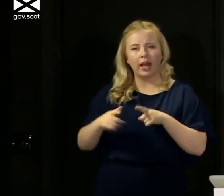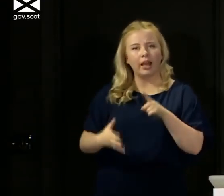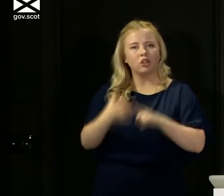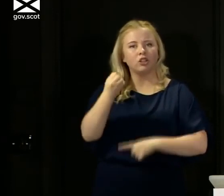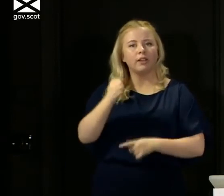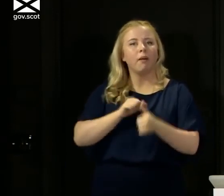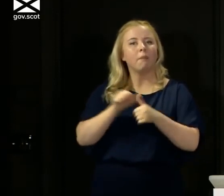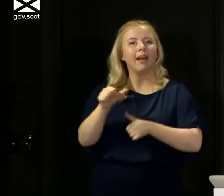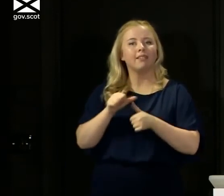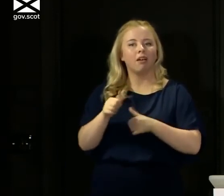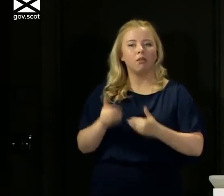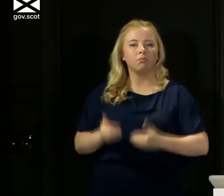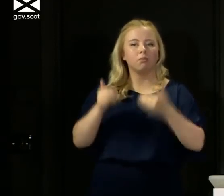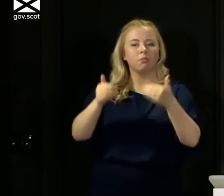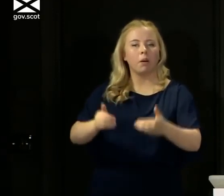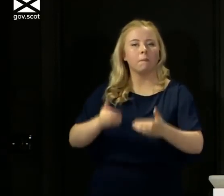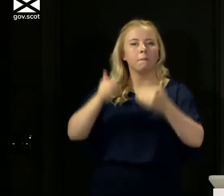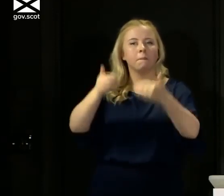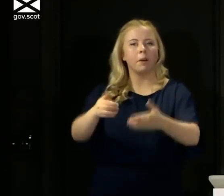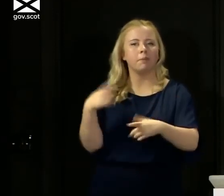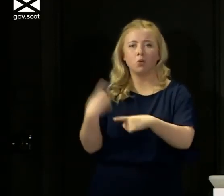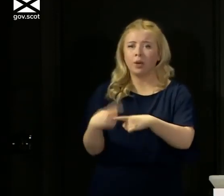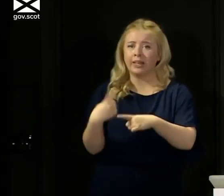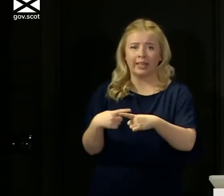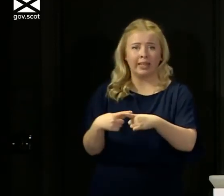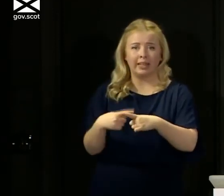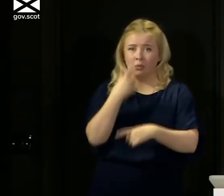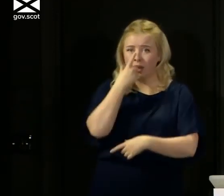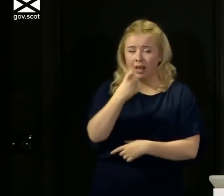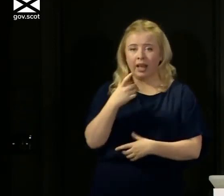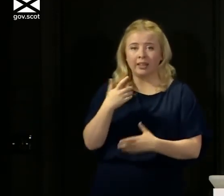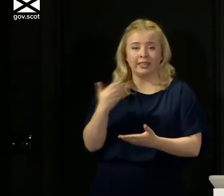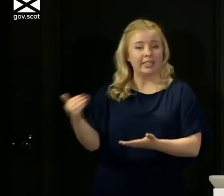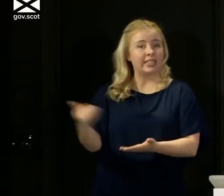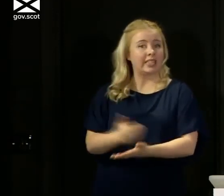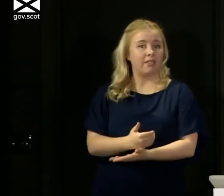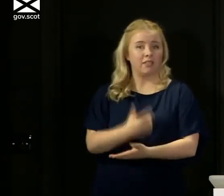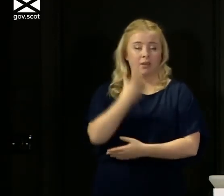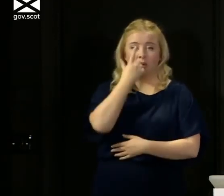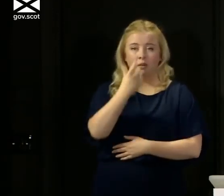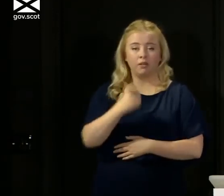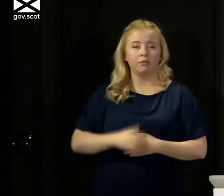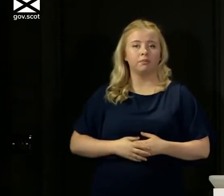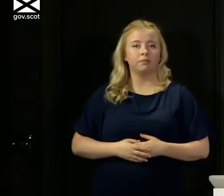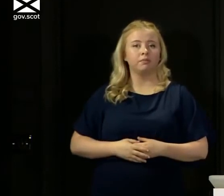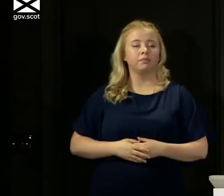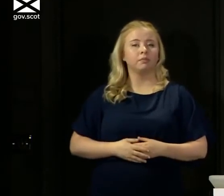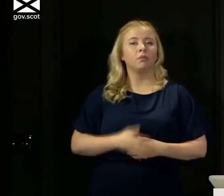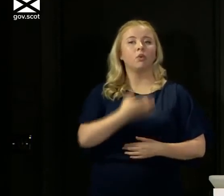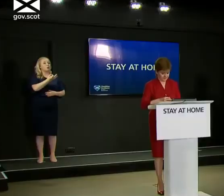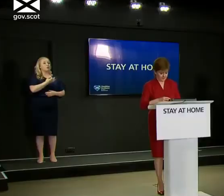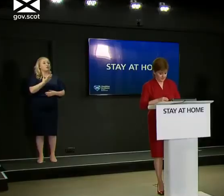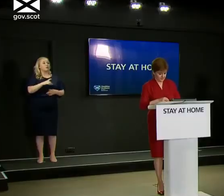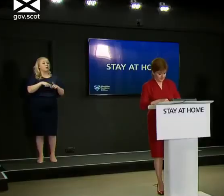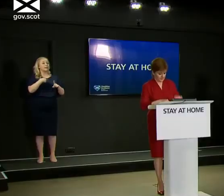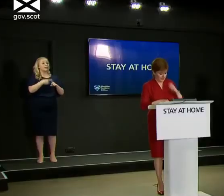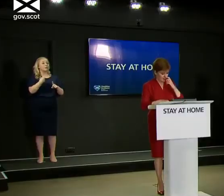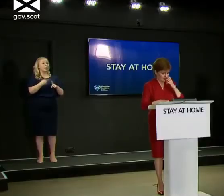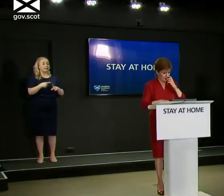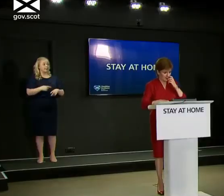as quickly as we can, consistent with doing that safely. Tom Martin from The Express.